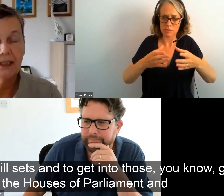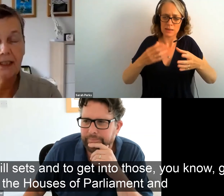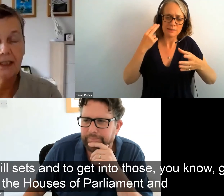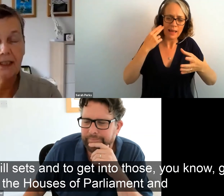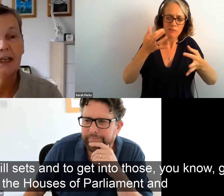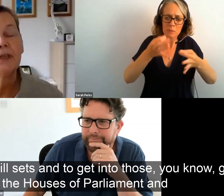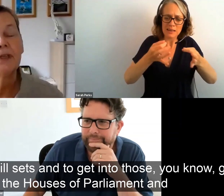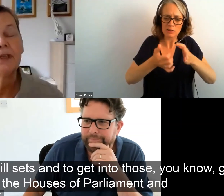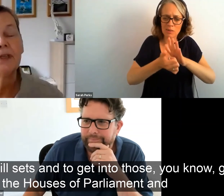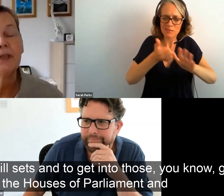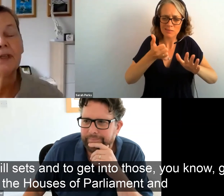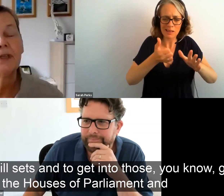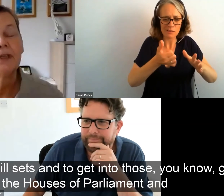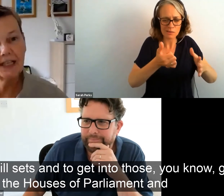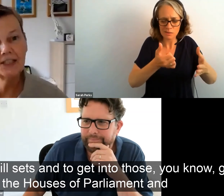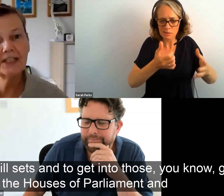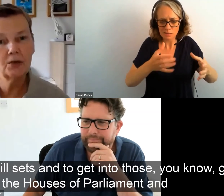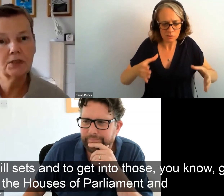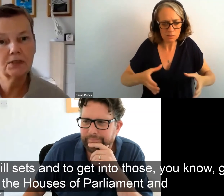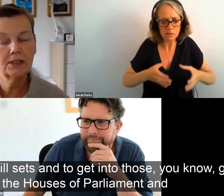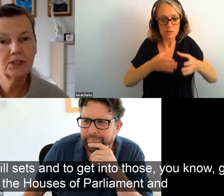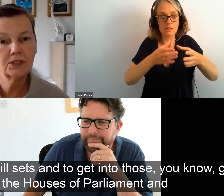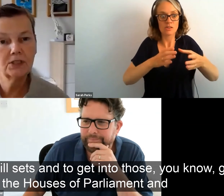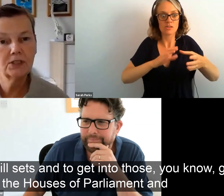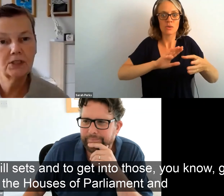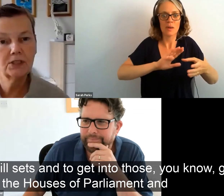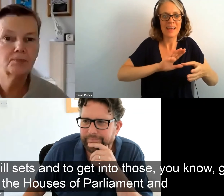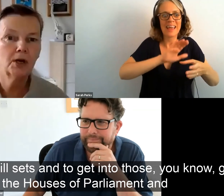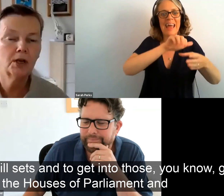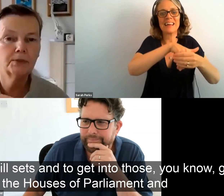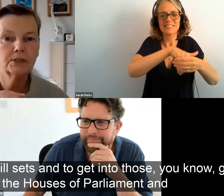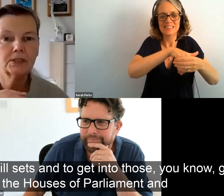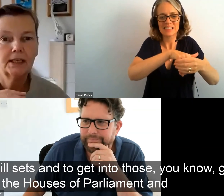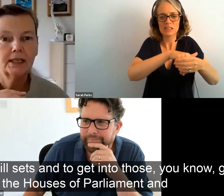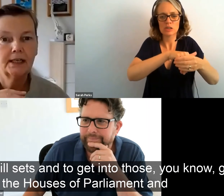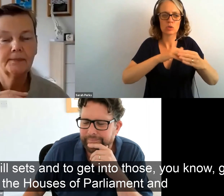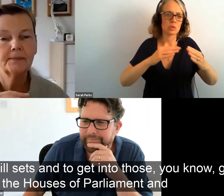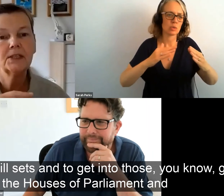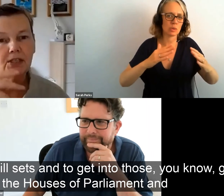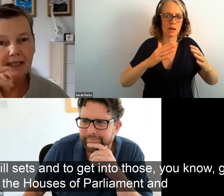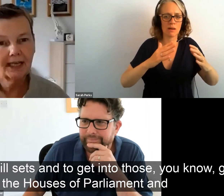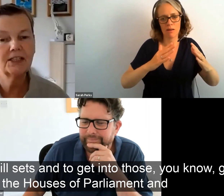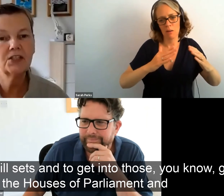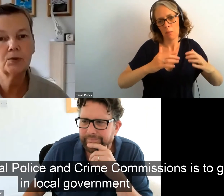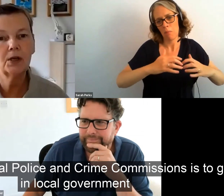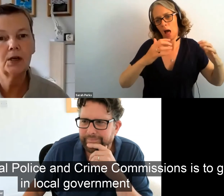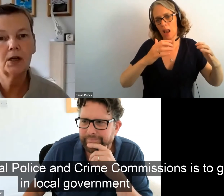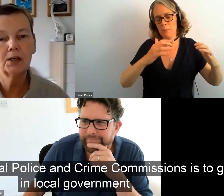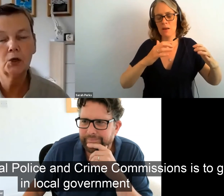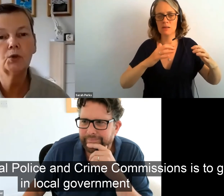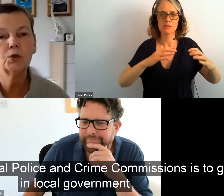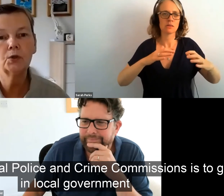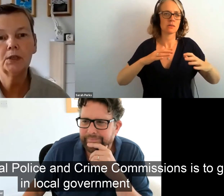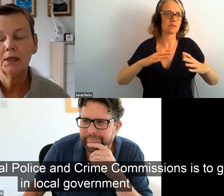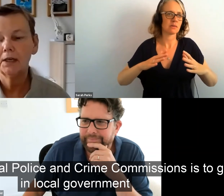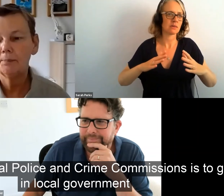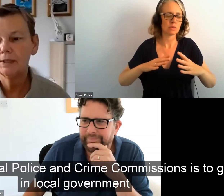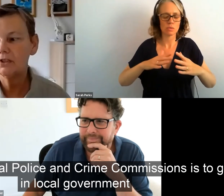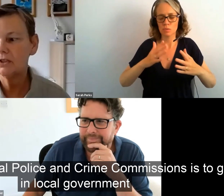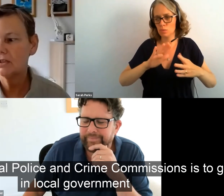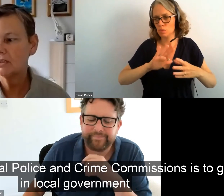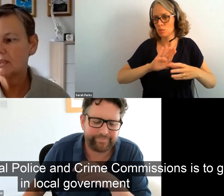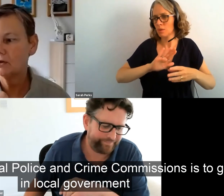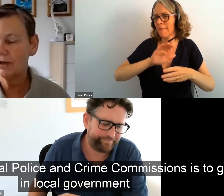sets to get into those, to get into the Houses of Parliament, to get into our